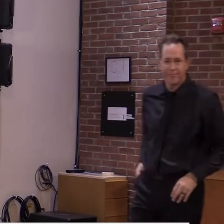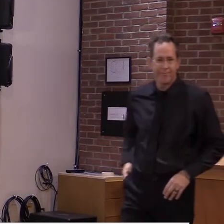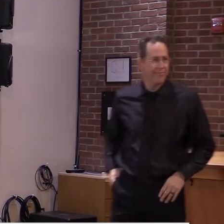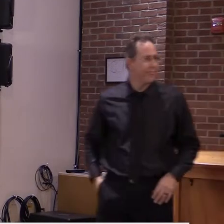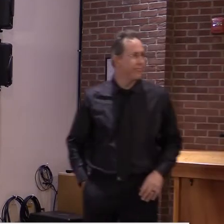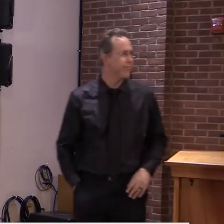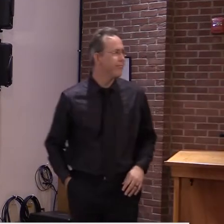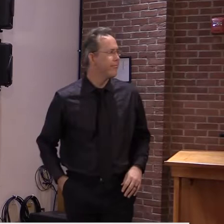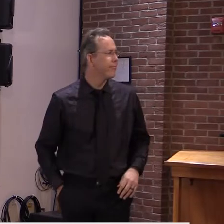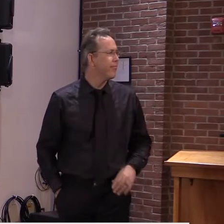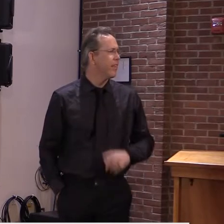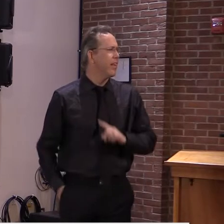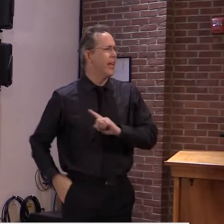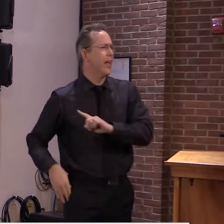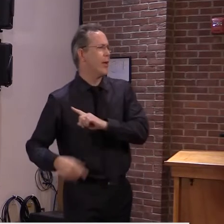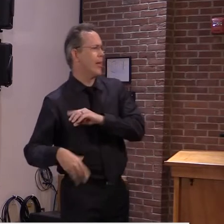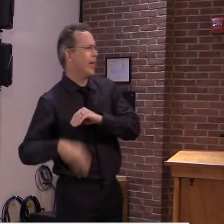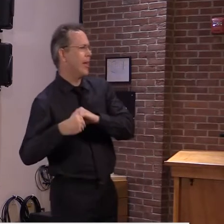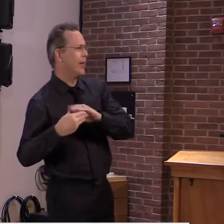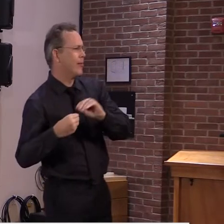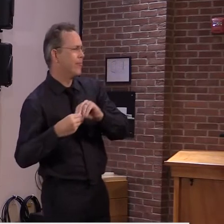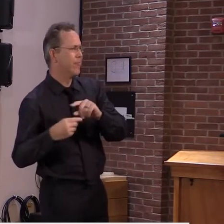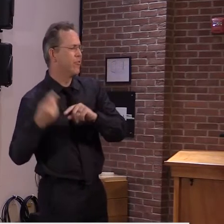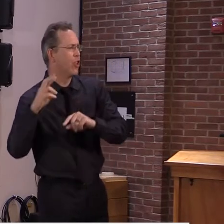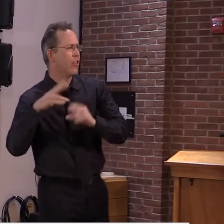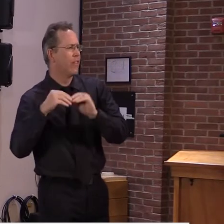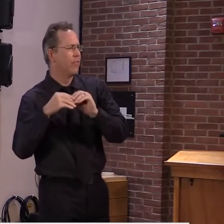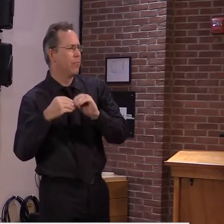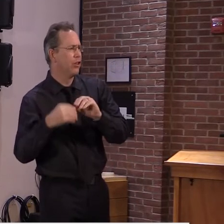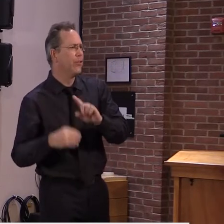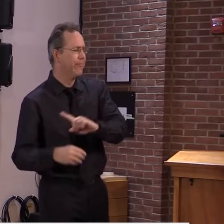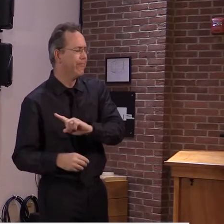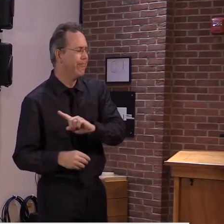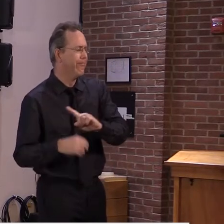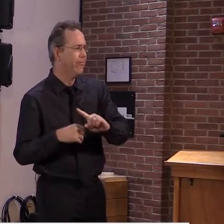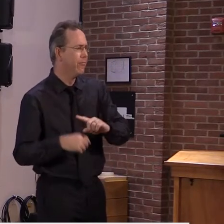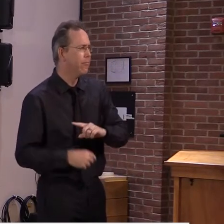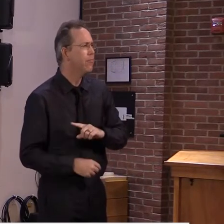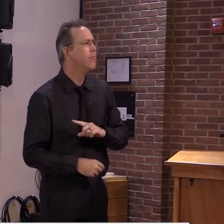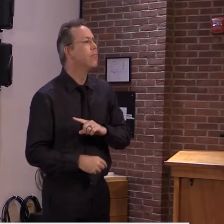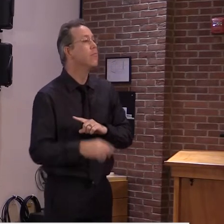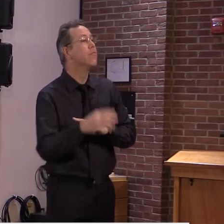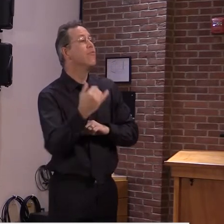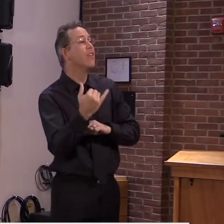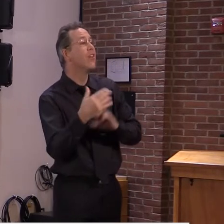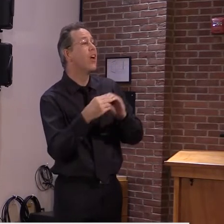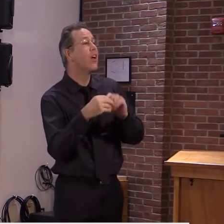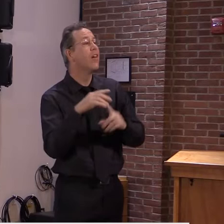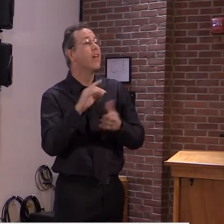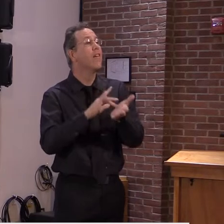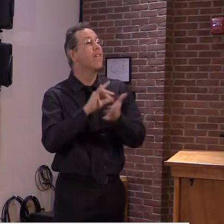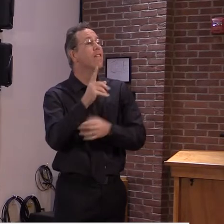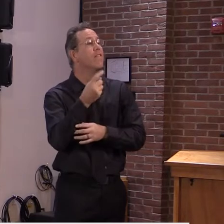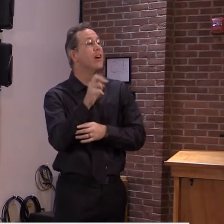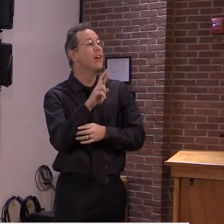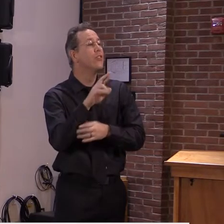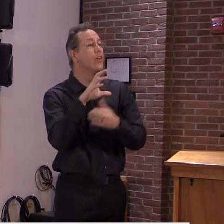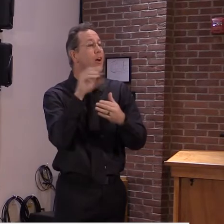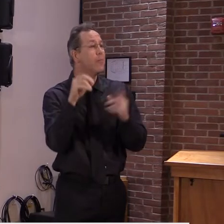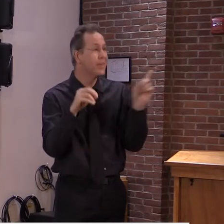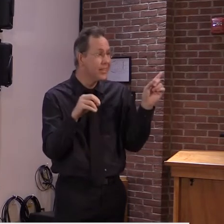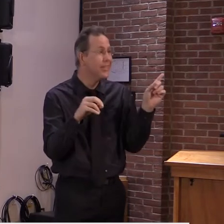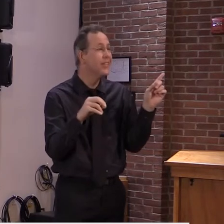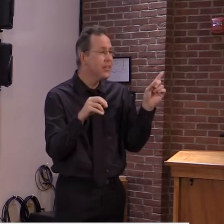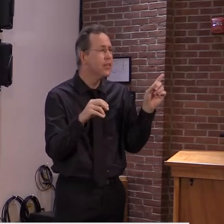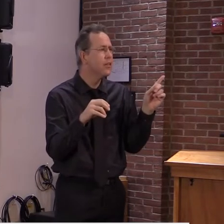well to what Dr. Levine said, some of the complexities that we're facing at this point in time with the Pfizer vaccine in particular,